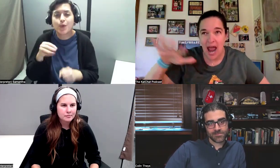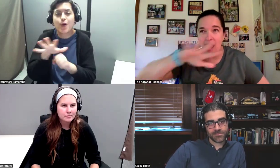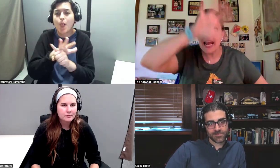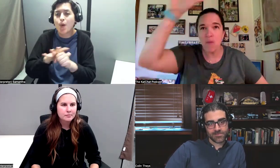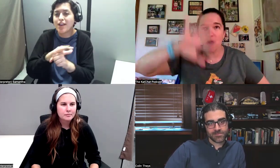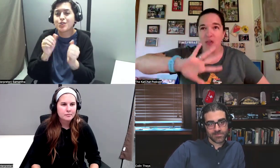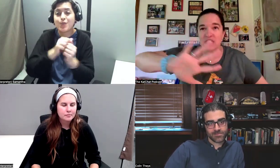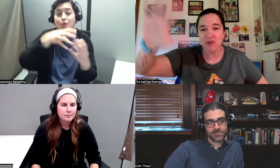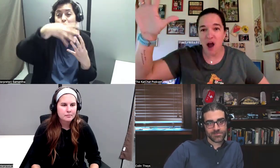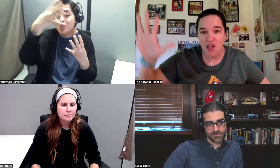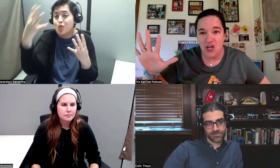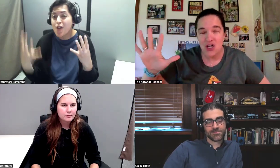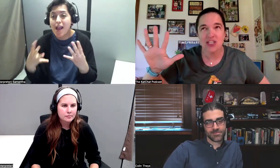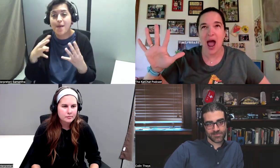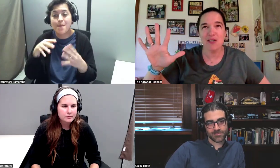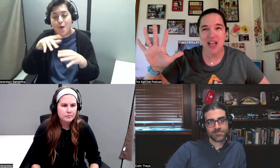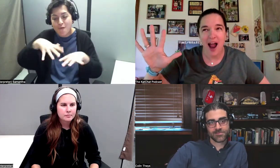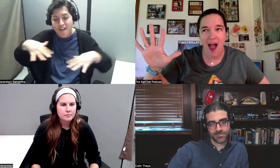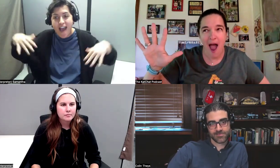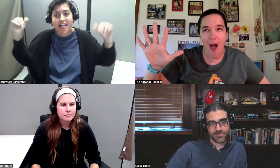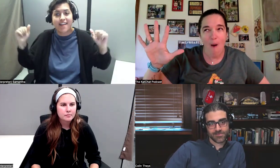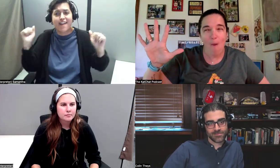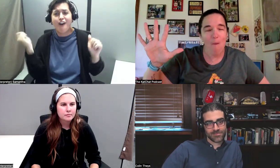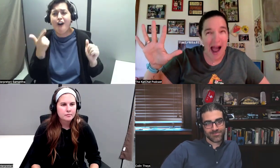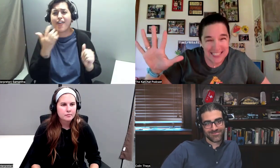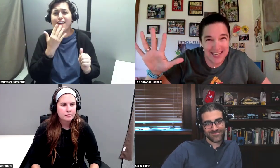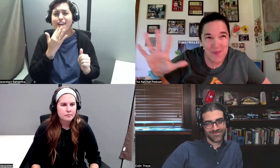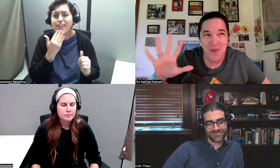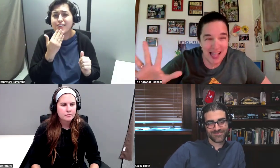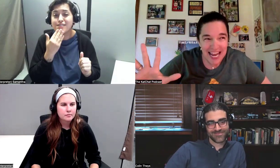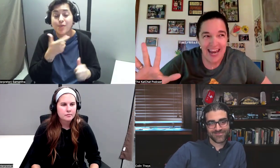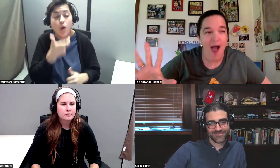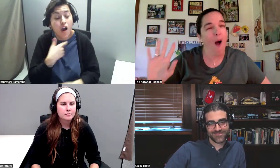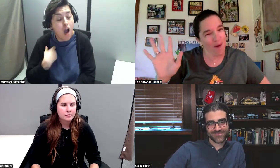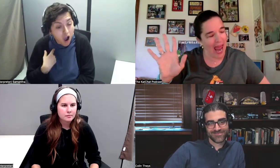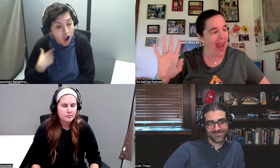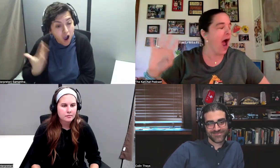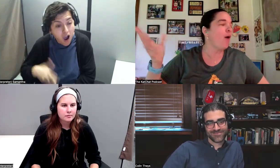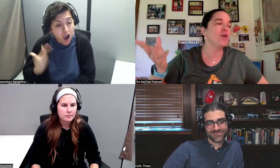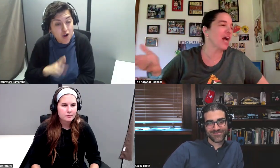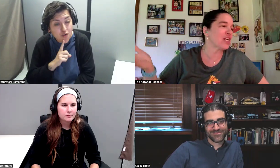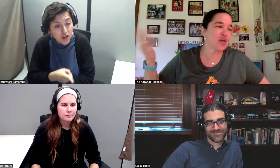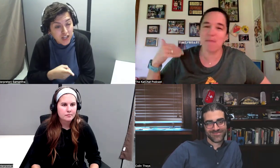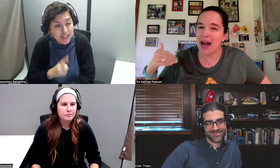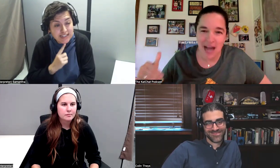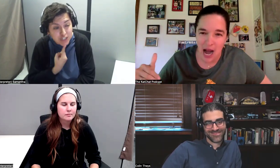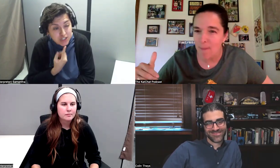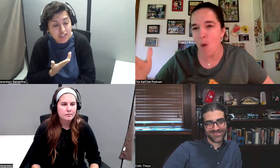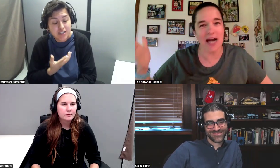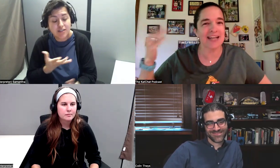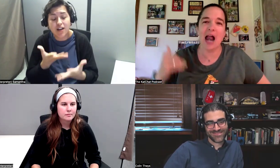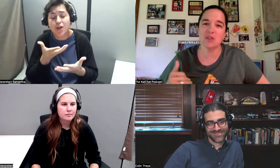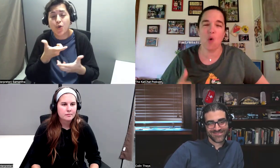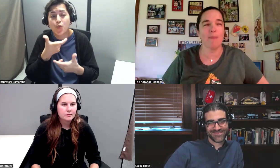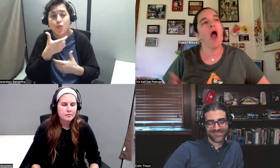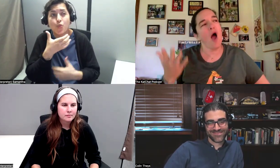Rainbow Valley with all the different colors. I was like, what? Really? Okay, I wish I could turn back time, go